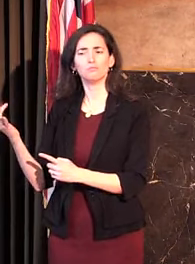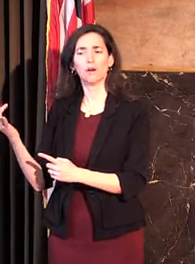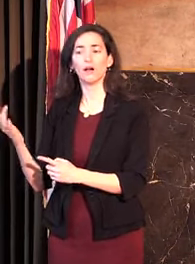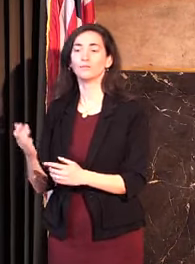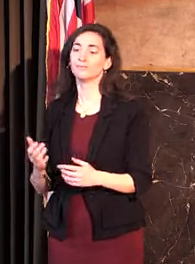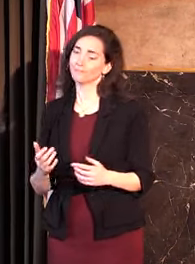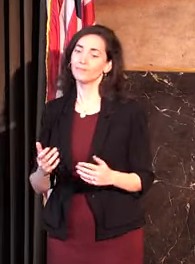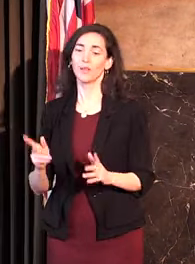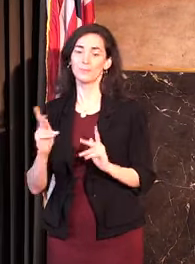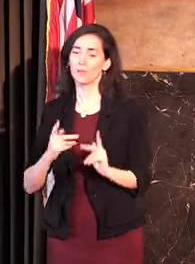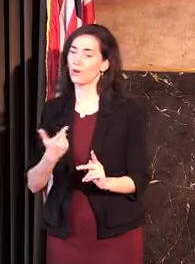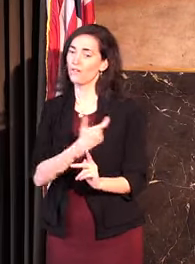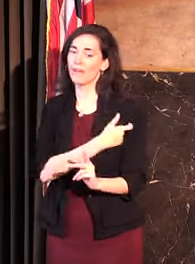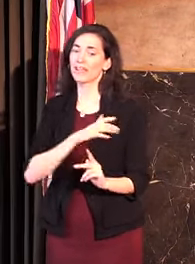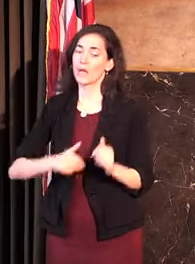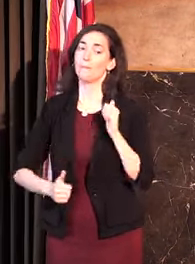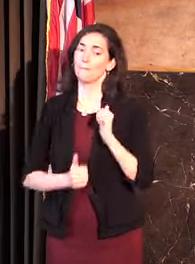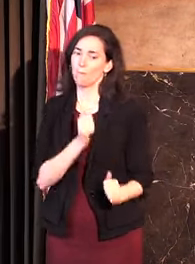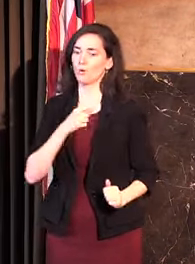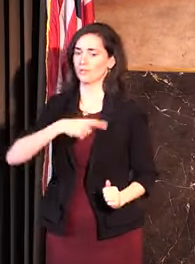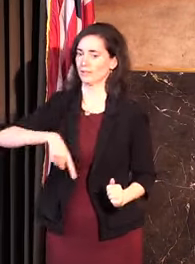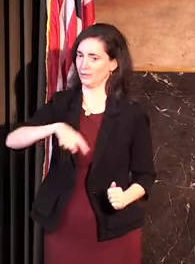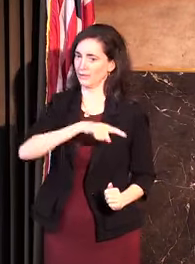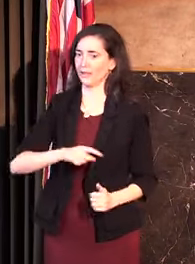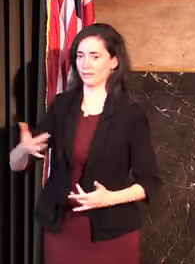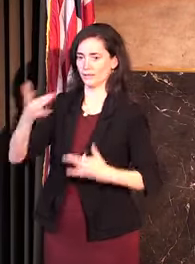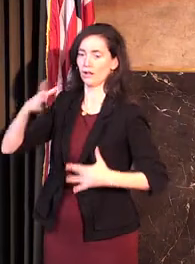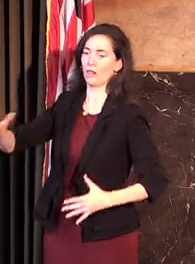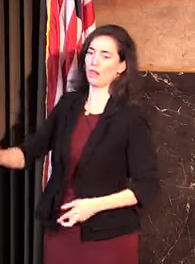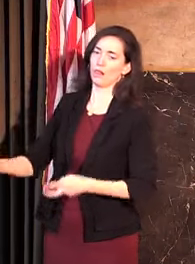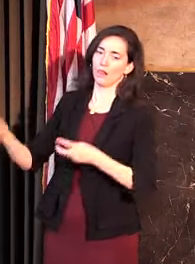not fully vaccinated.